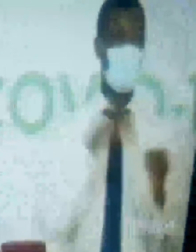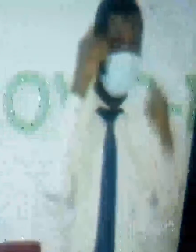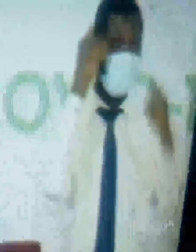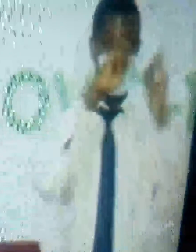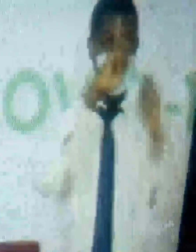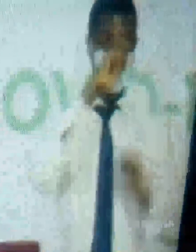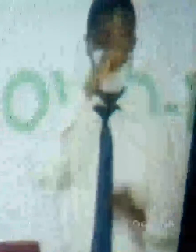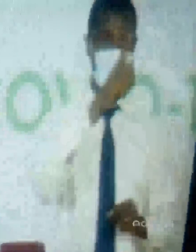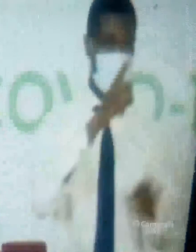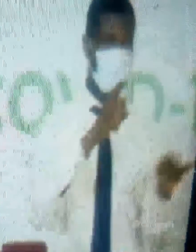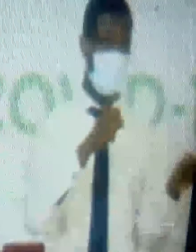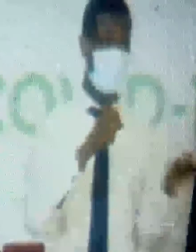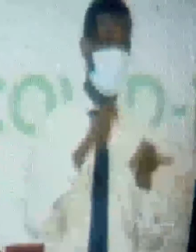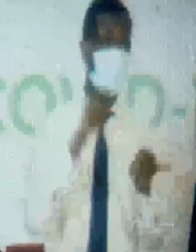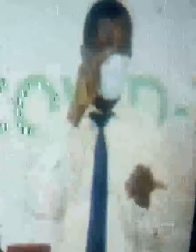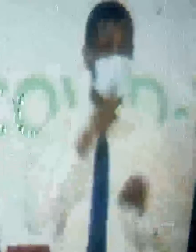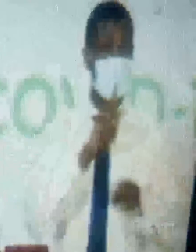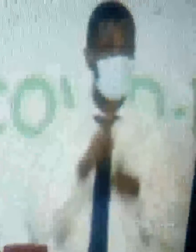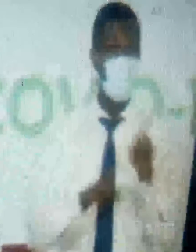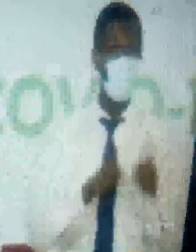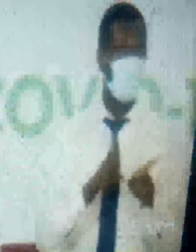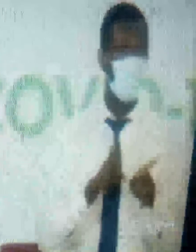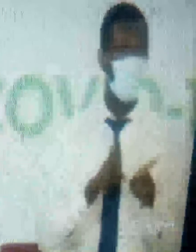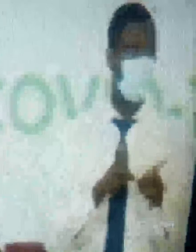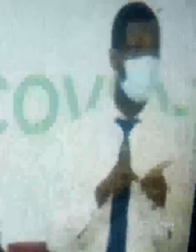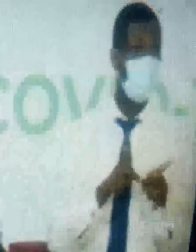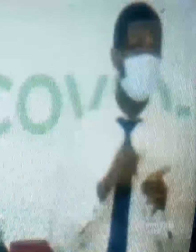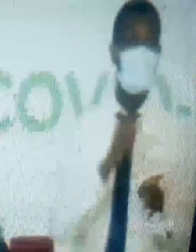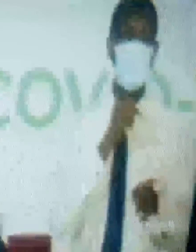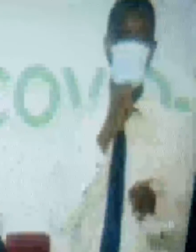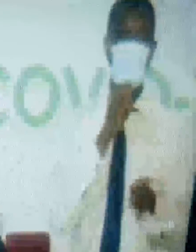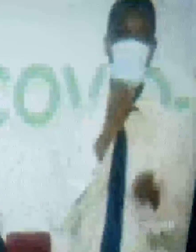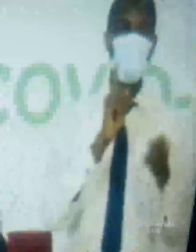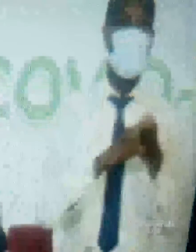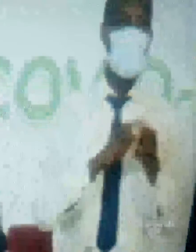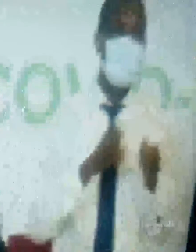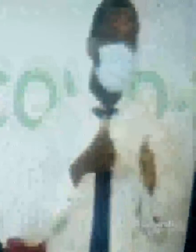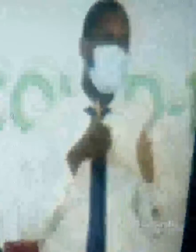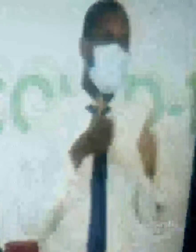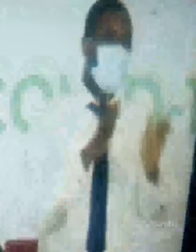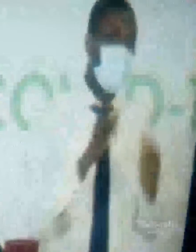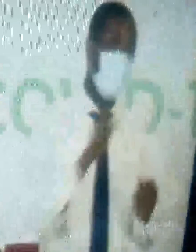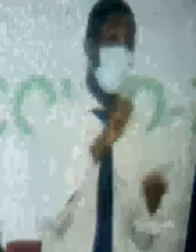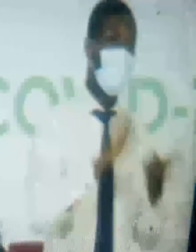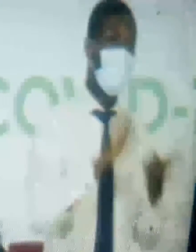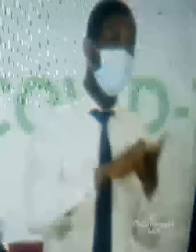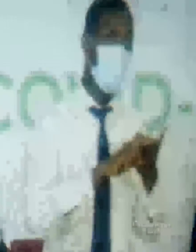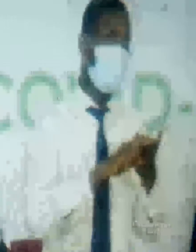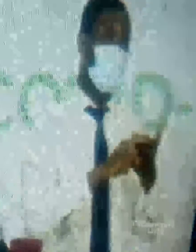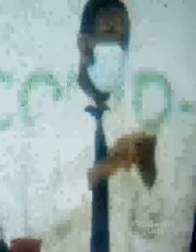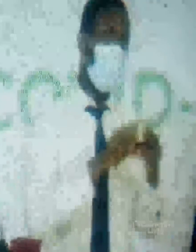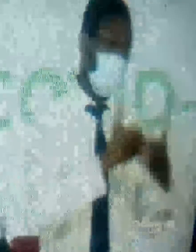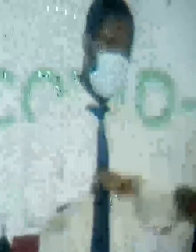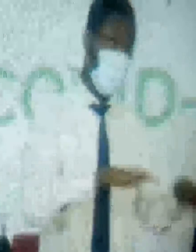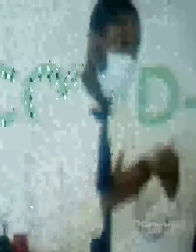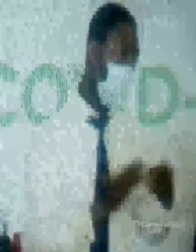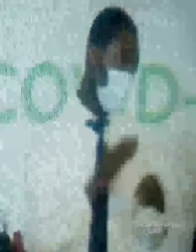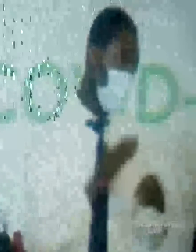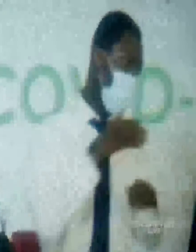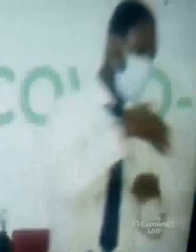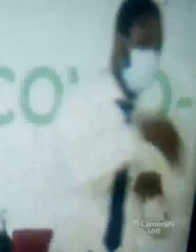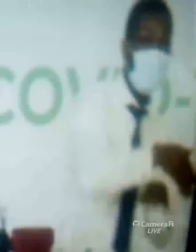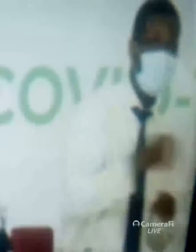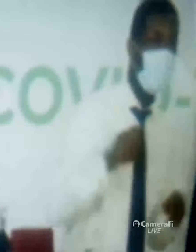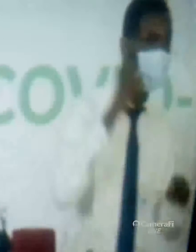Nigerians. Not to give you the benefit of crossing the borders, we can't track you,